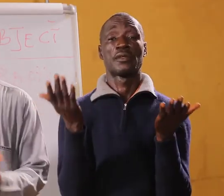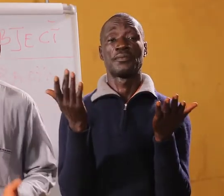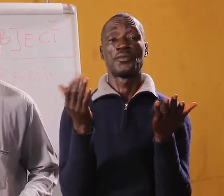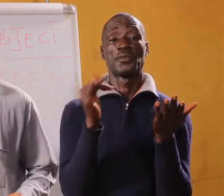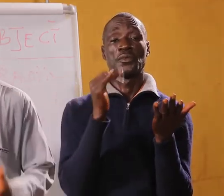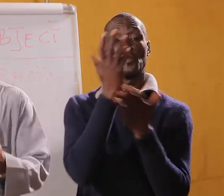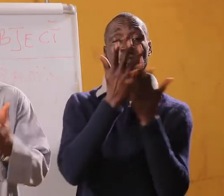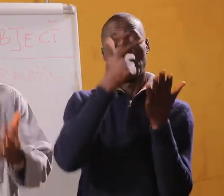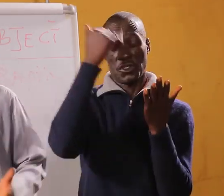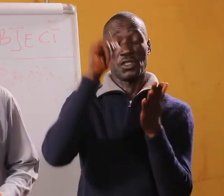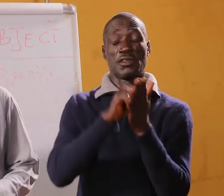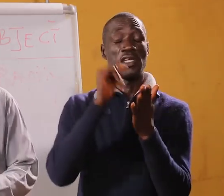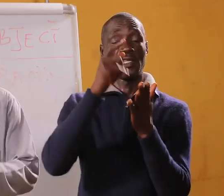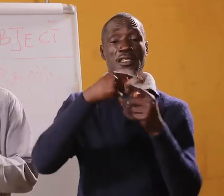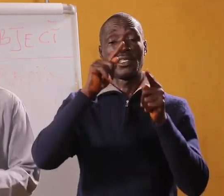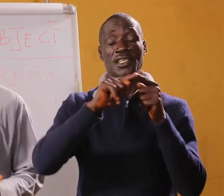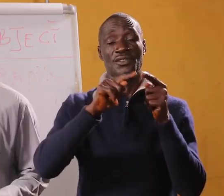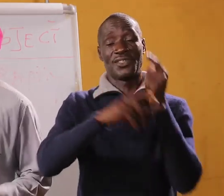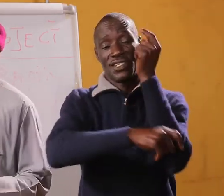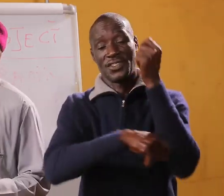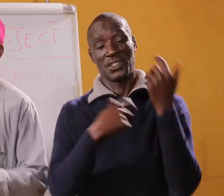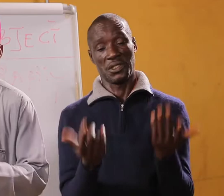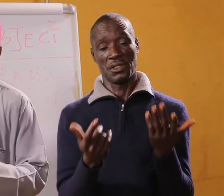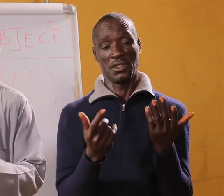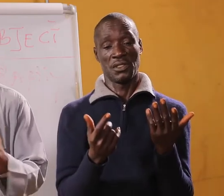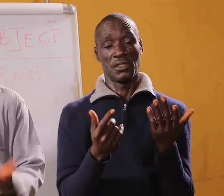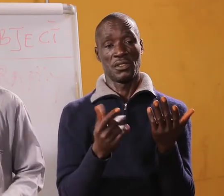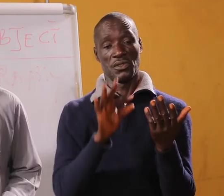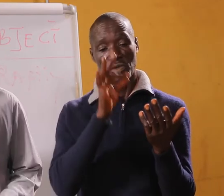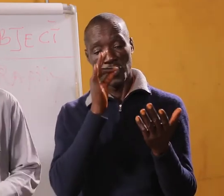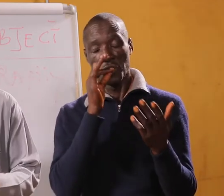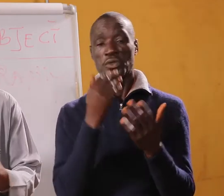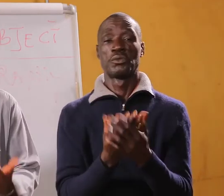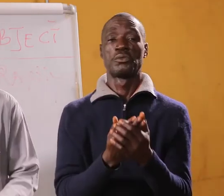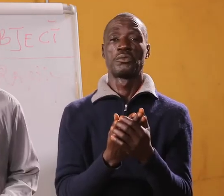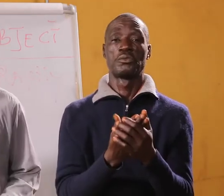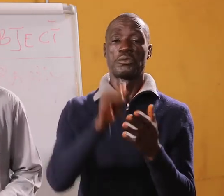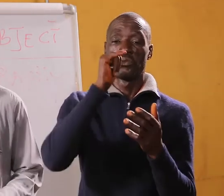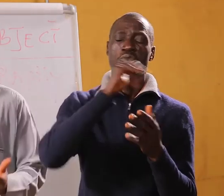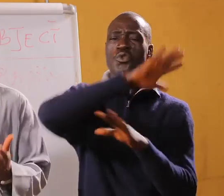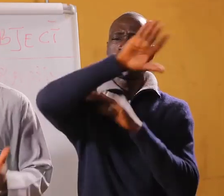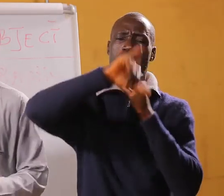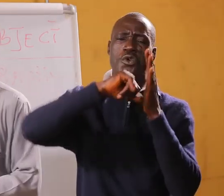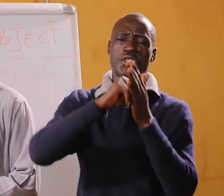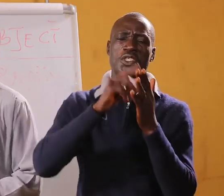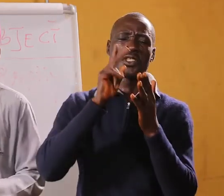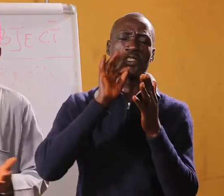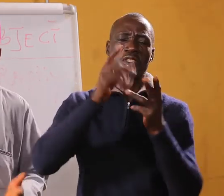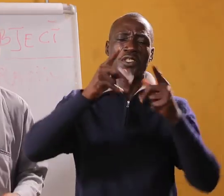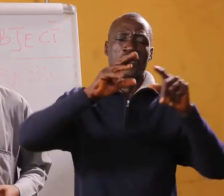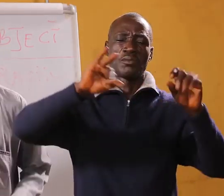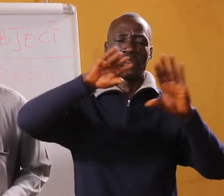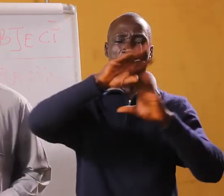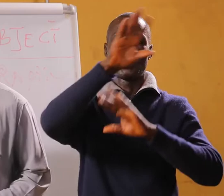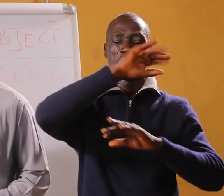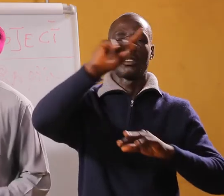no job, he's just in the town. You expect that there will be different kind of crime are bound to happen. That is what is happening in our